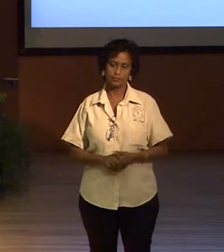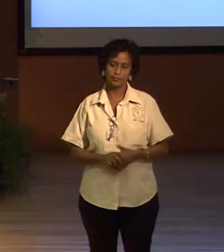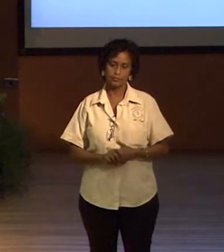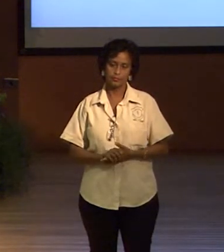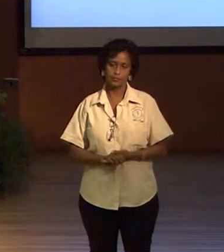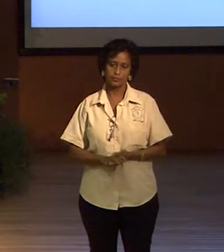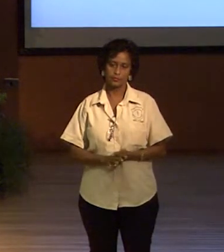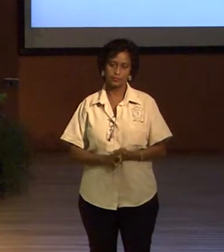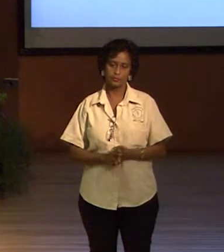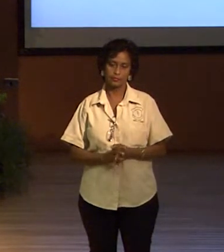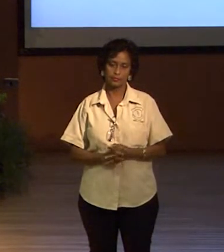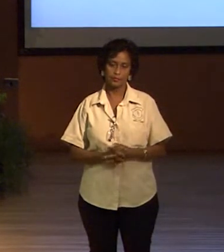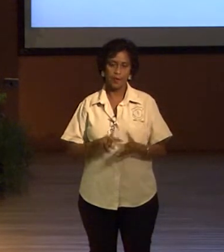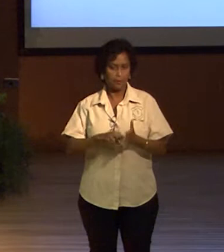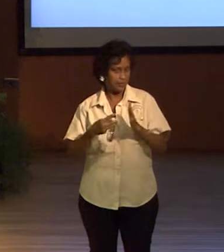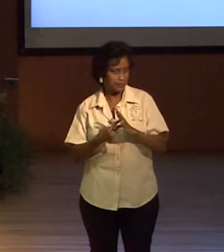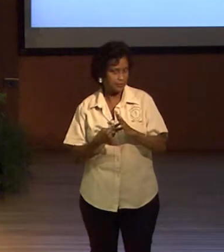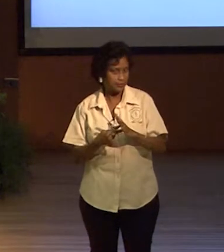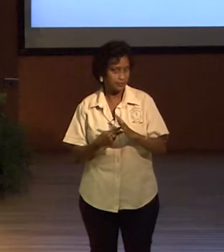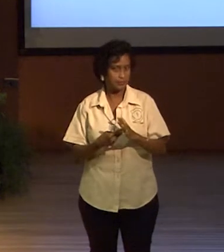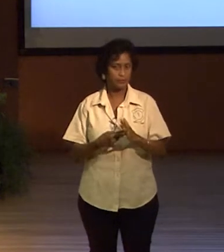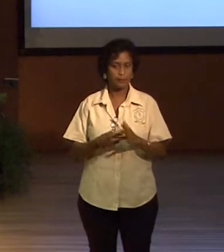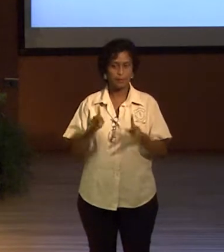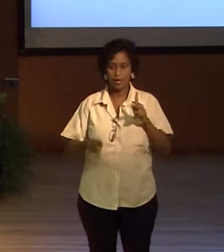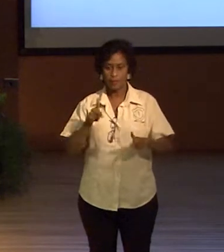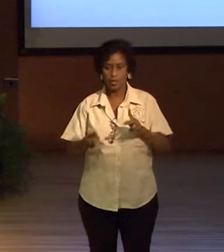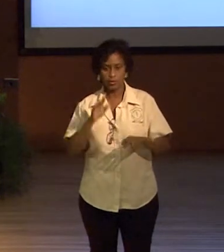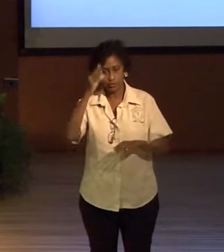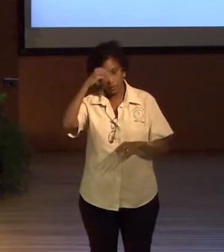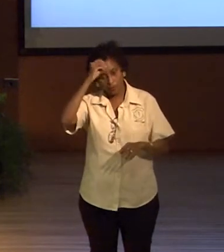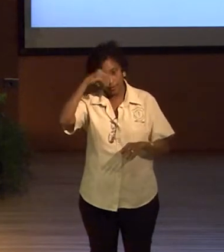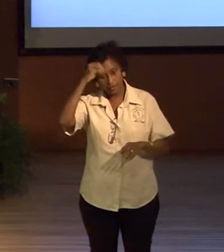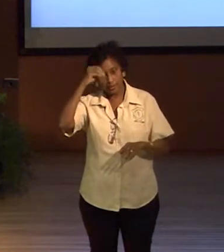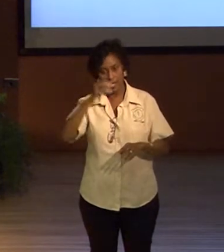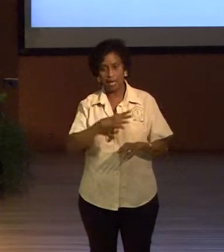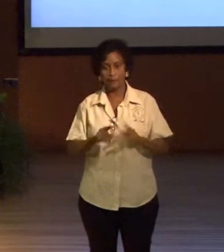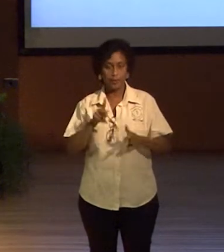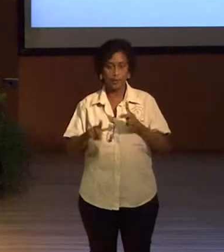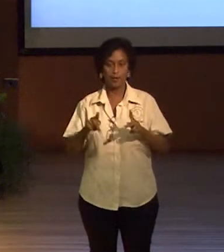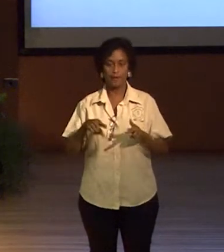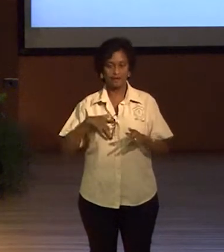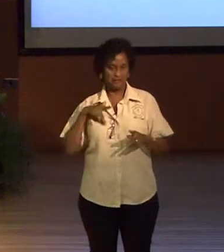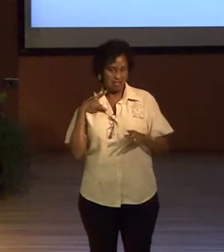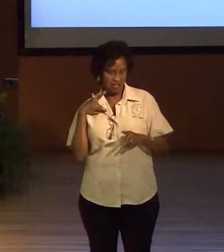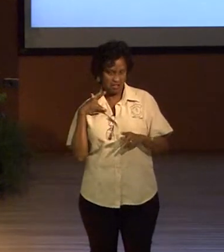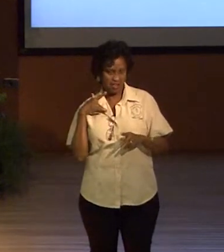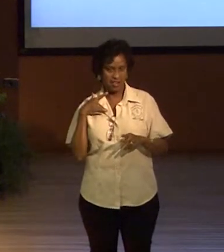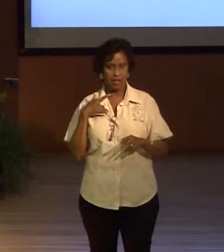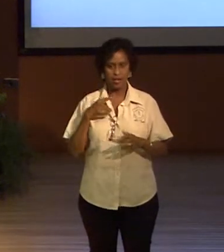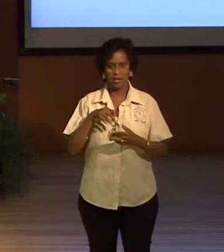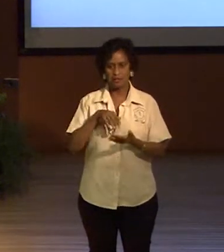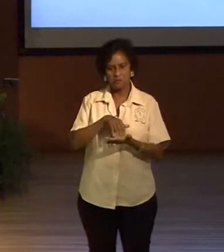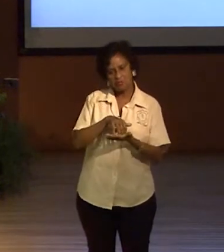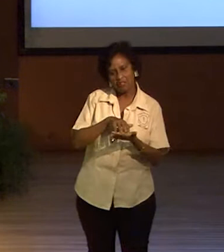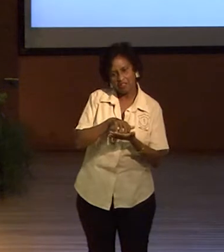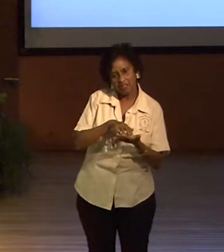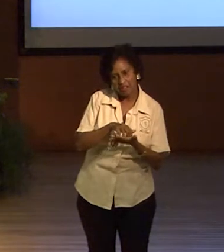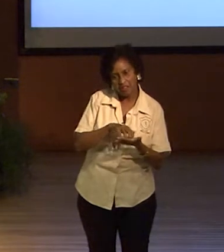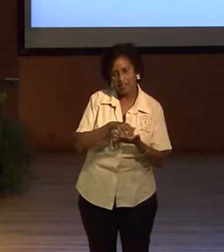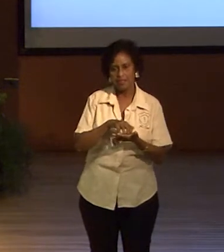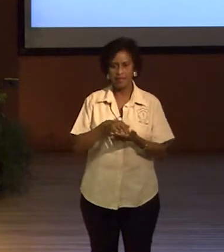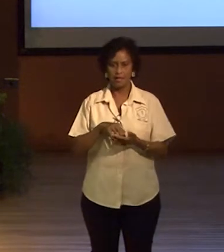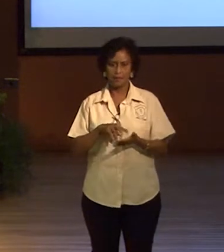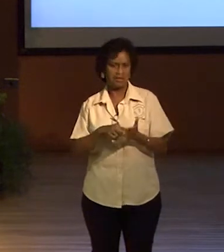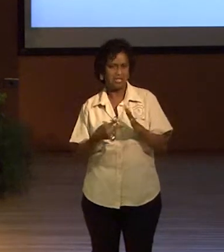dichotomy, if you will, between public projection and private vulnerability is an important one, and of course comes back to what Kahneman was